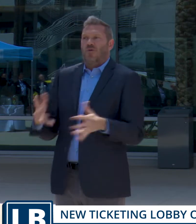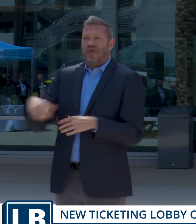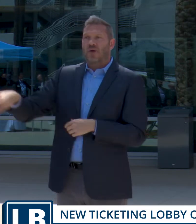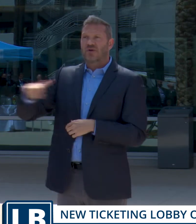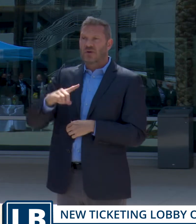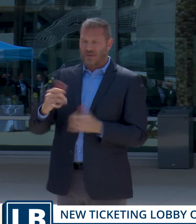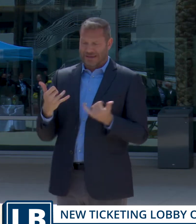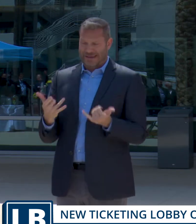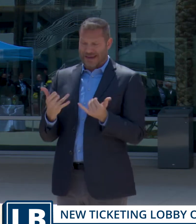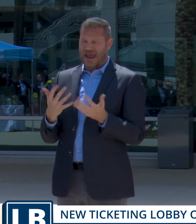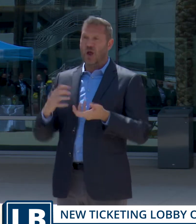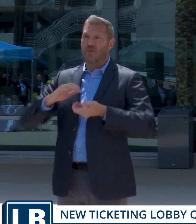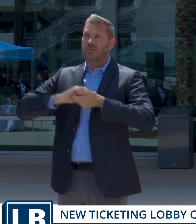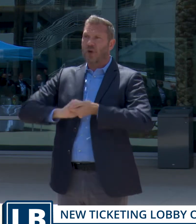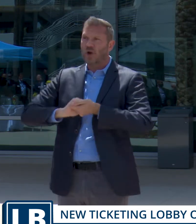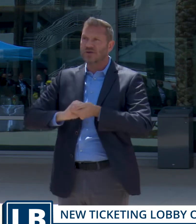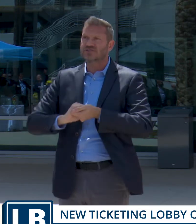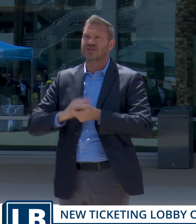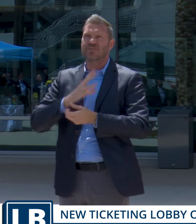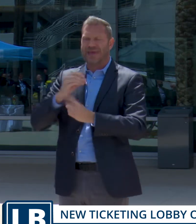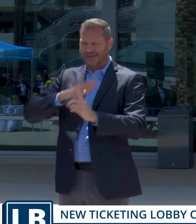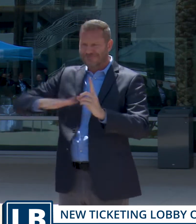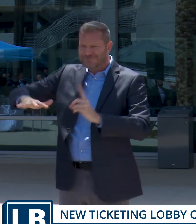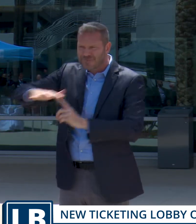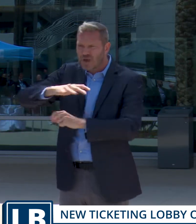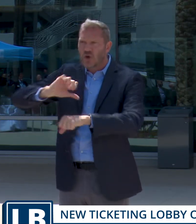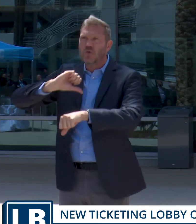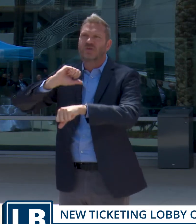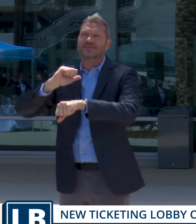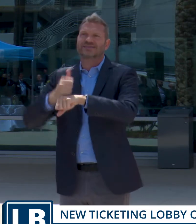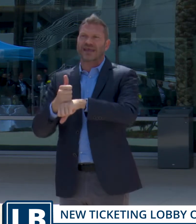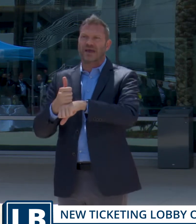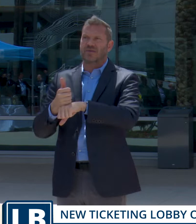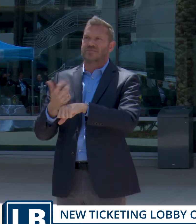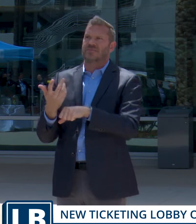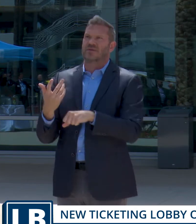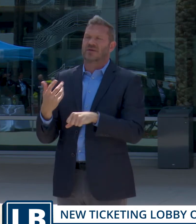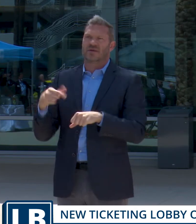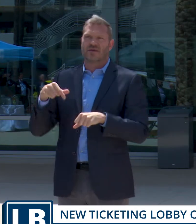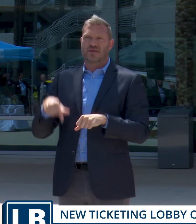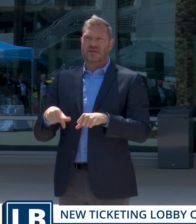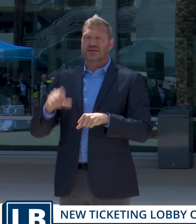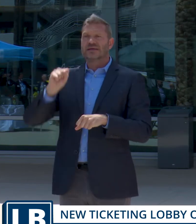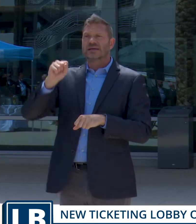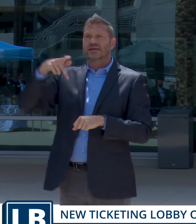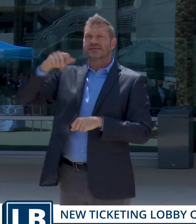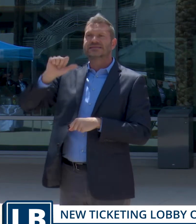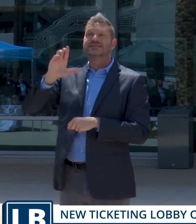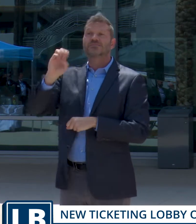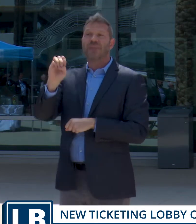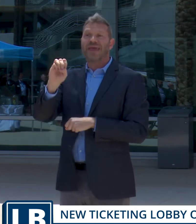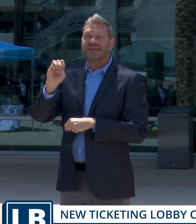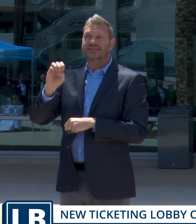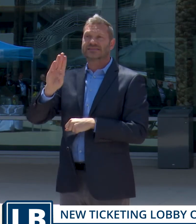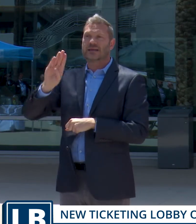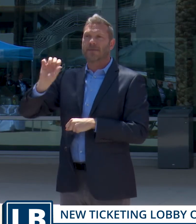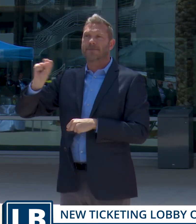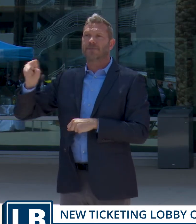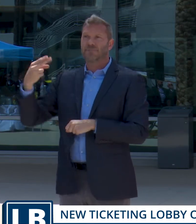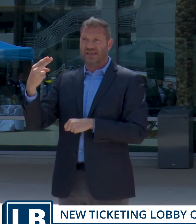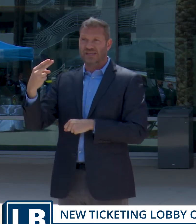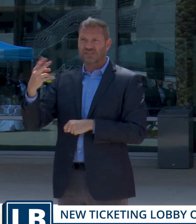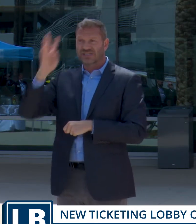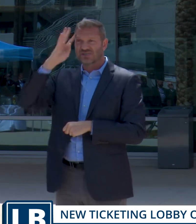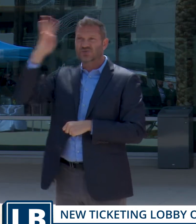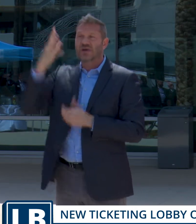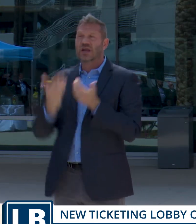and the ecosystem we've created, Space Beach is also creating tons of really high-paying careers for the community and the kids that are